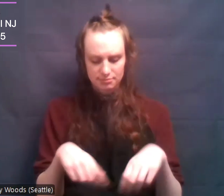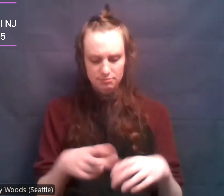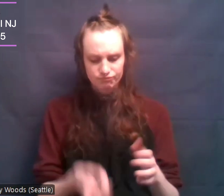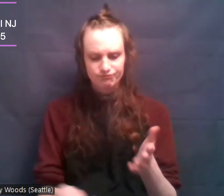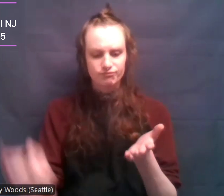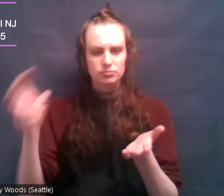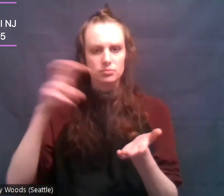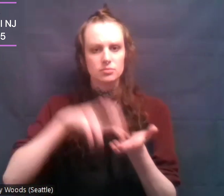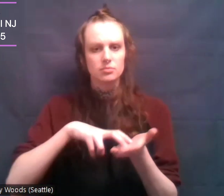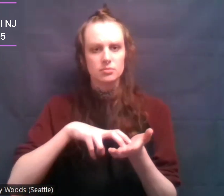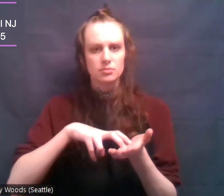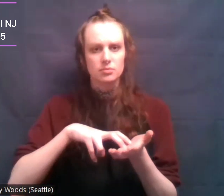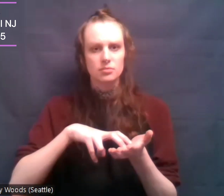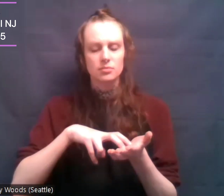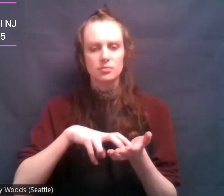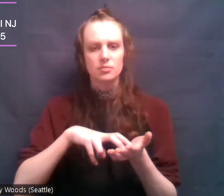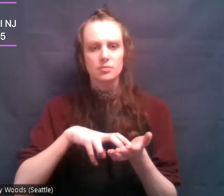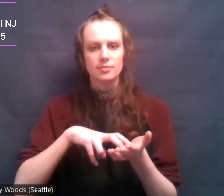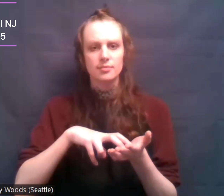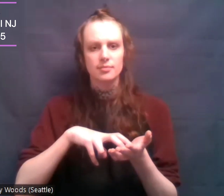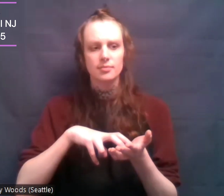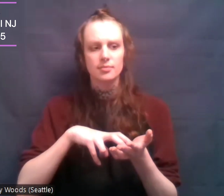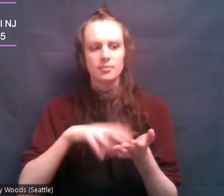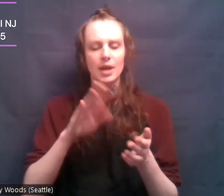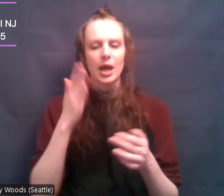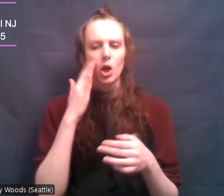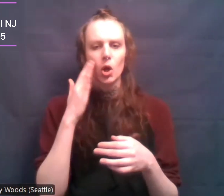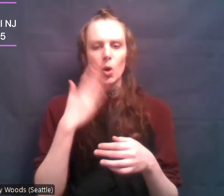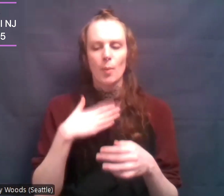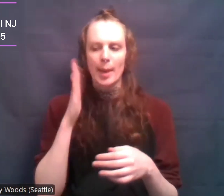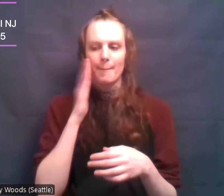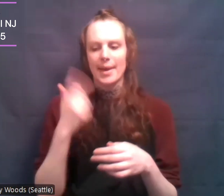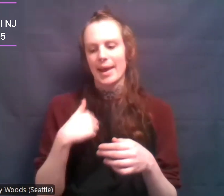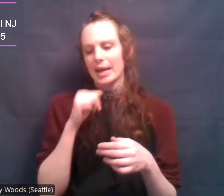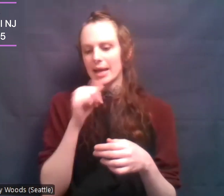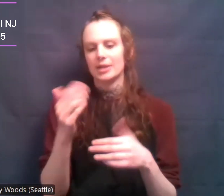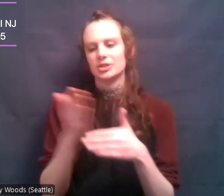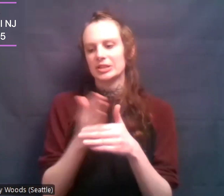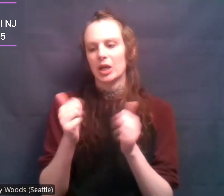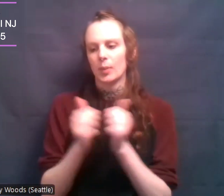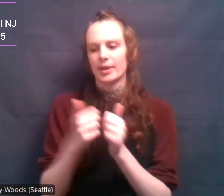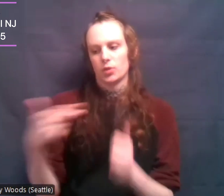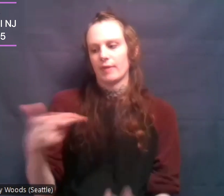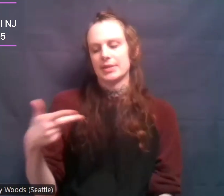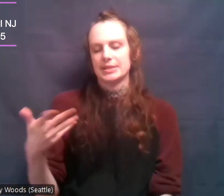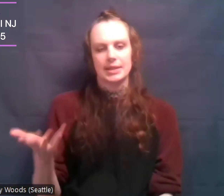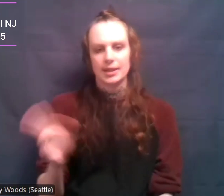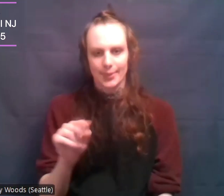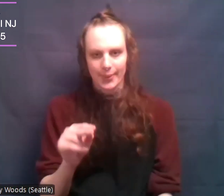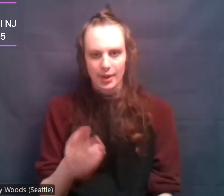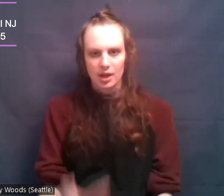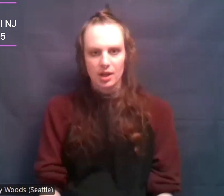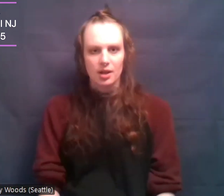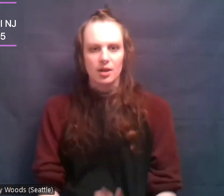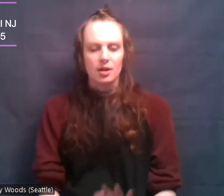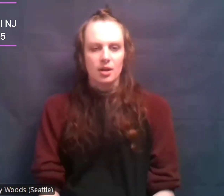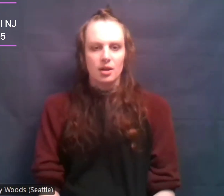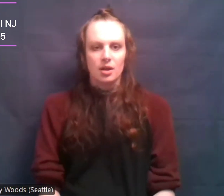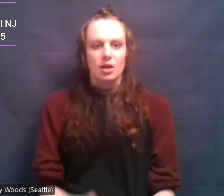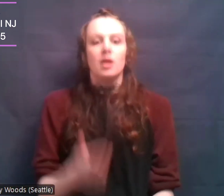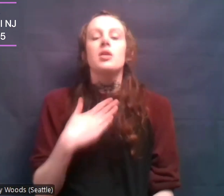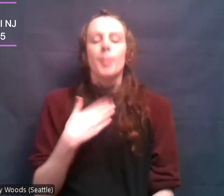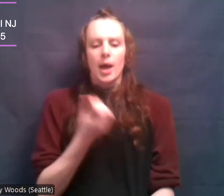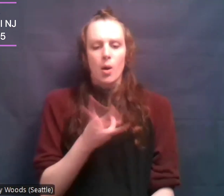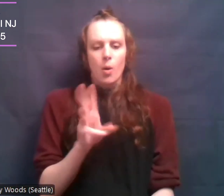you know, out of a bed that, you know, I'm not, you know, sharing with two other people, you know, and like in a room, my own room, in